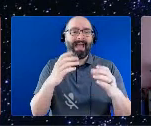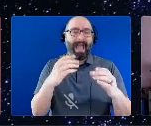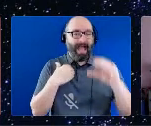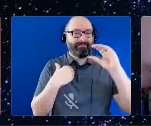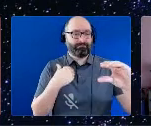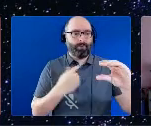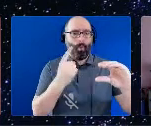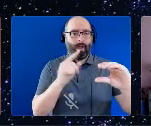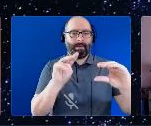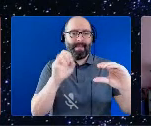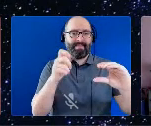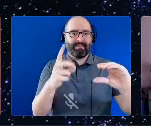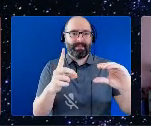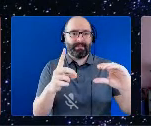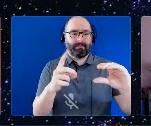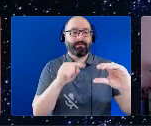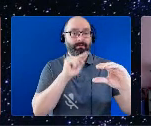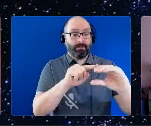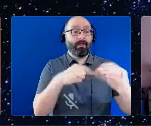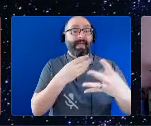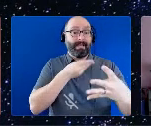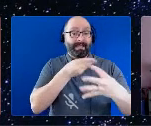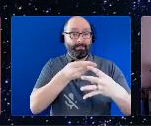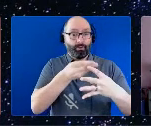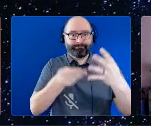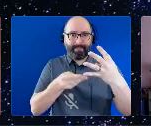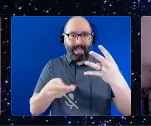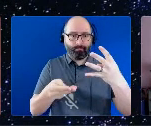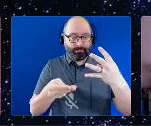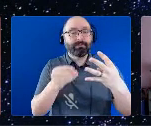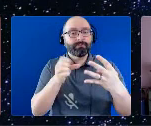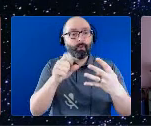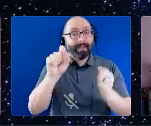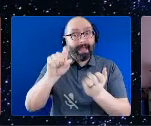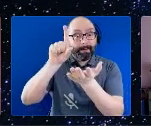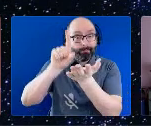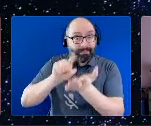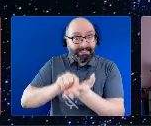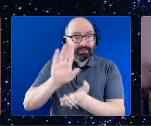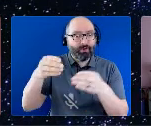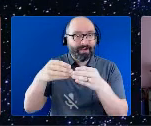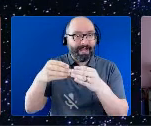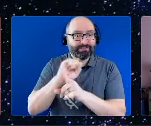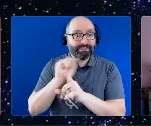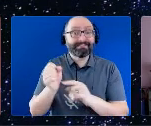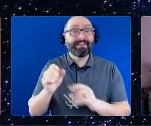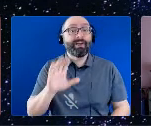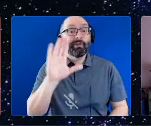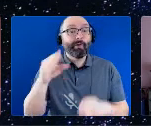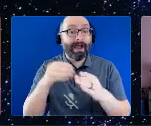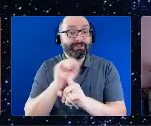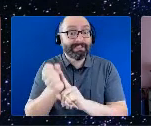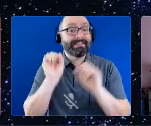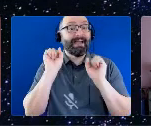method that takes input, returns output, so you can print your edge cases. Your edge cases can be an actual test suite that you print. I